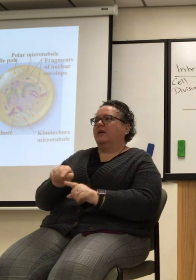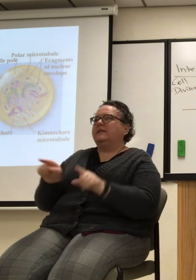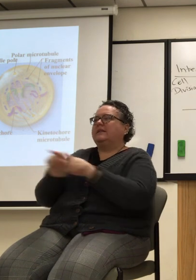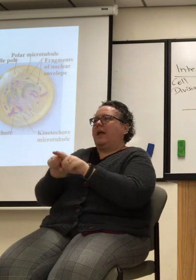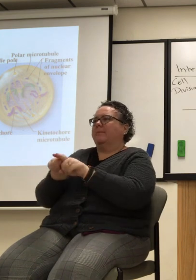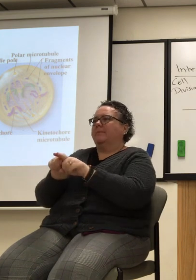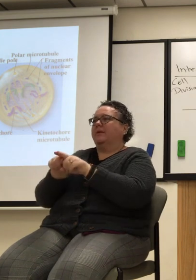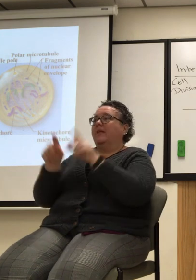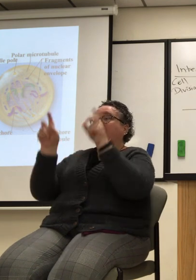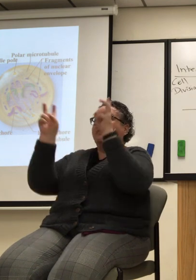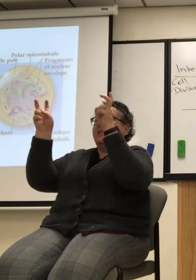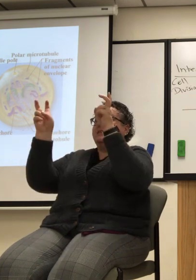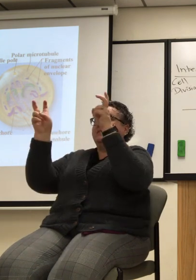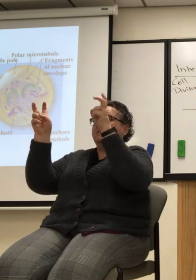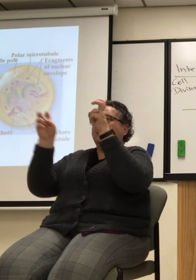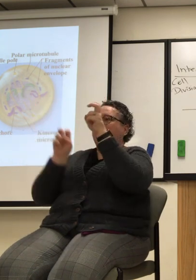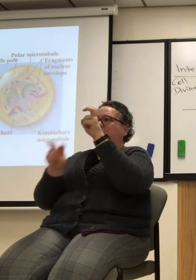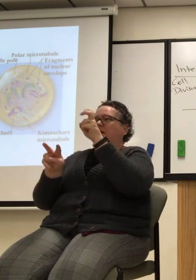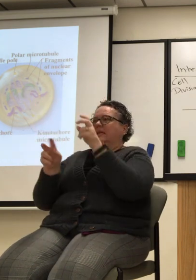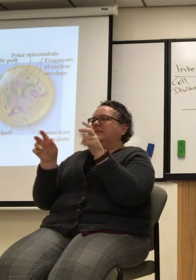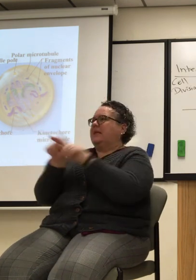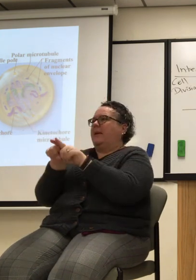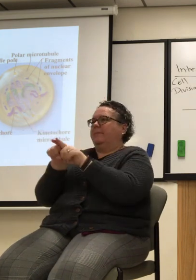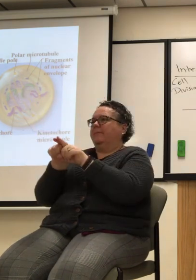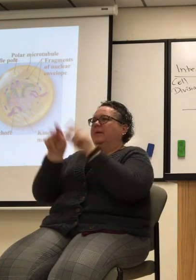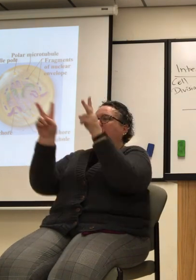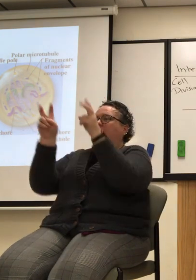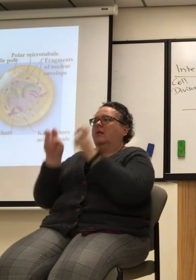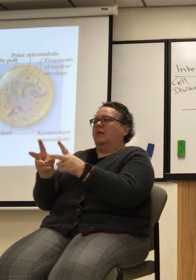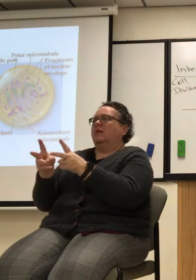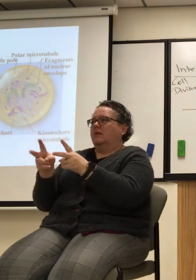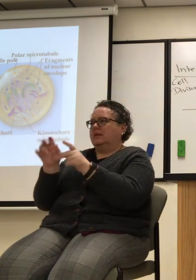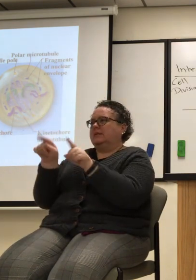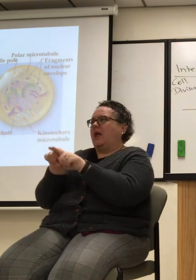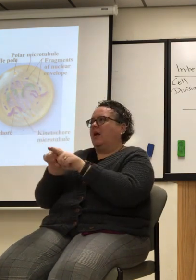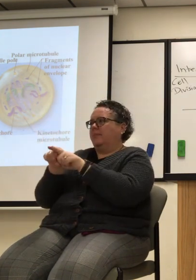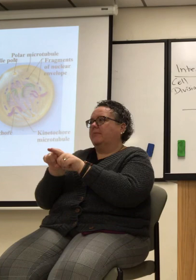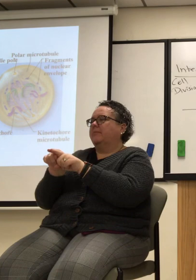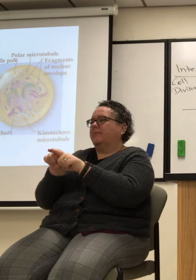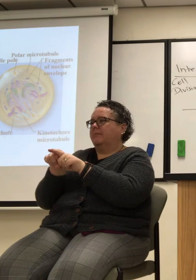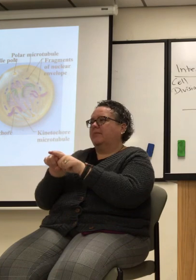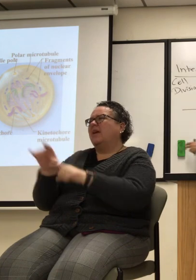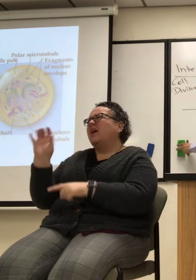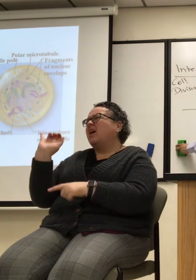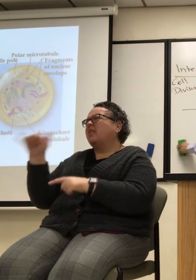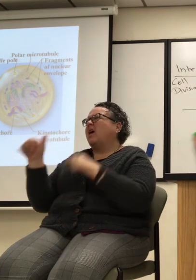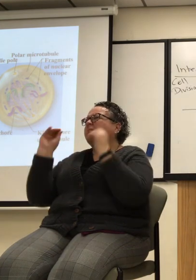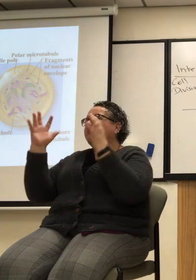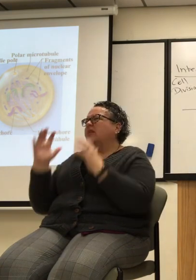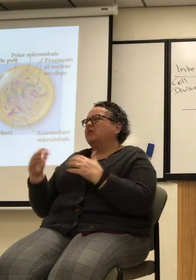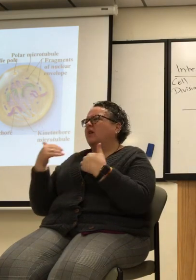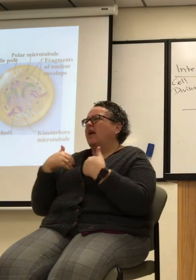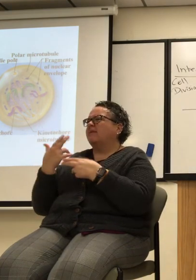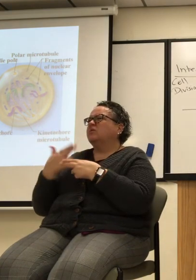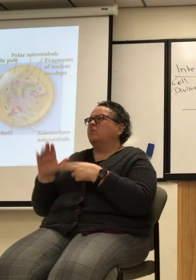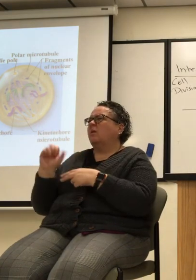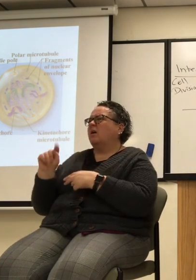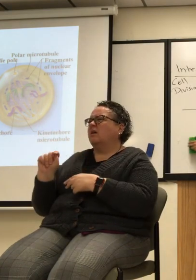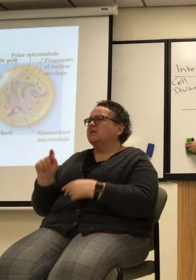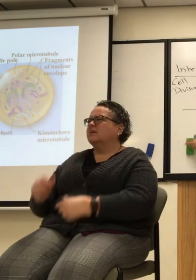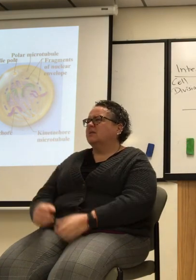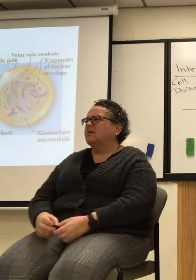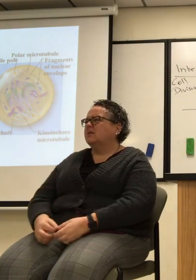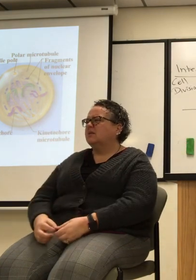This means whatever is above it is the same thing. And professors have all these little shortcuts like to take. Maybe I shouldn't do